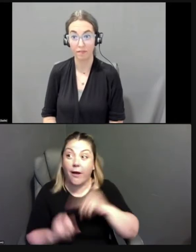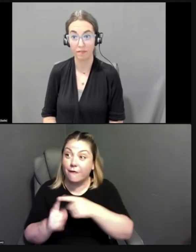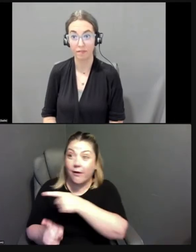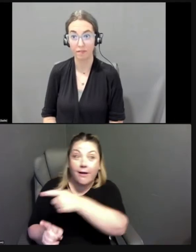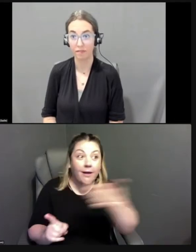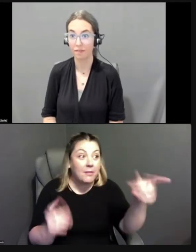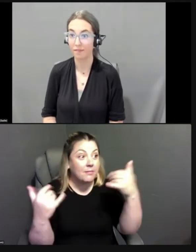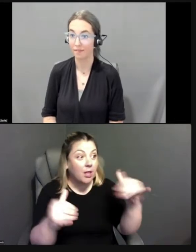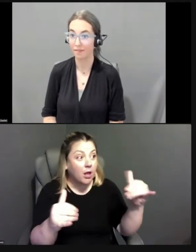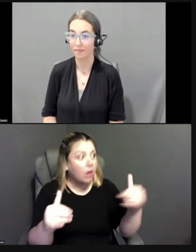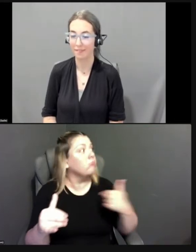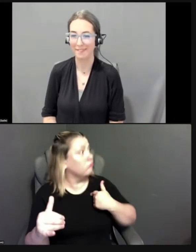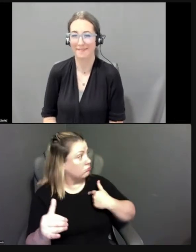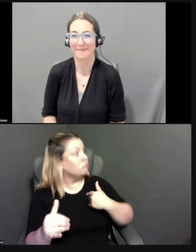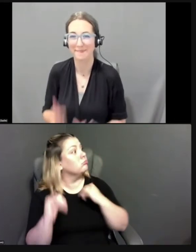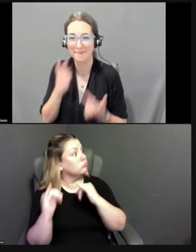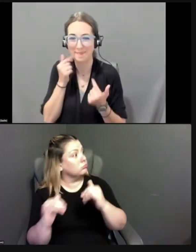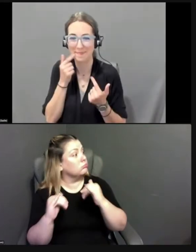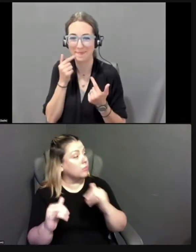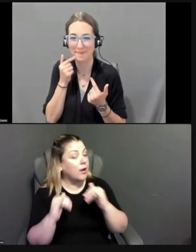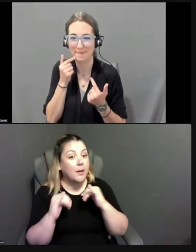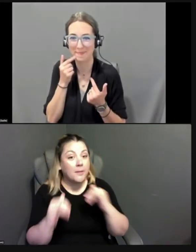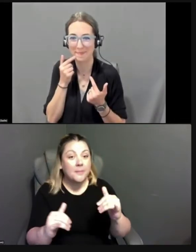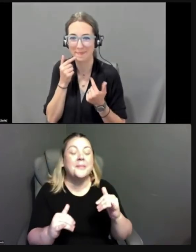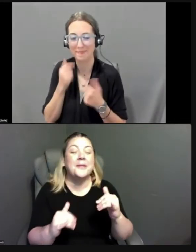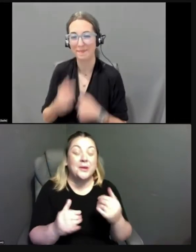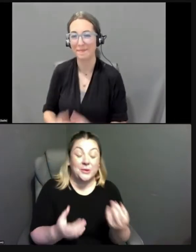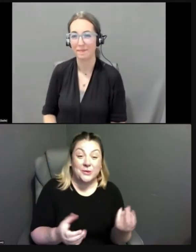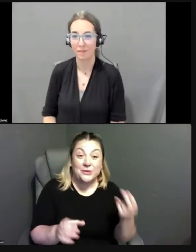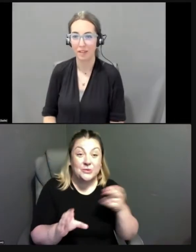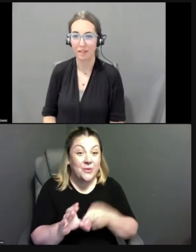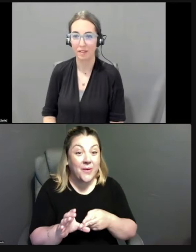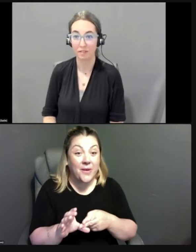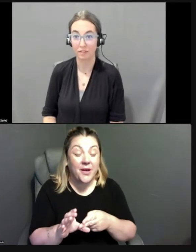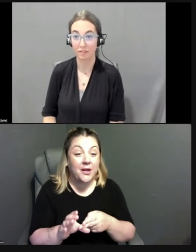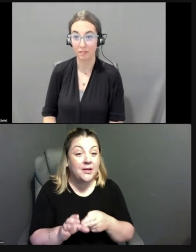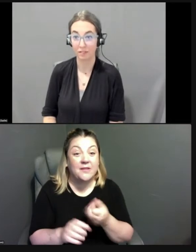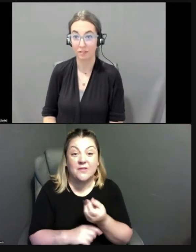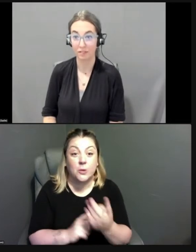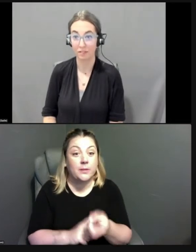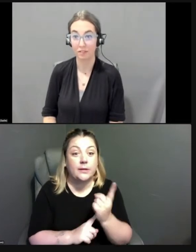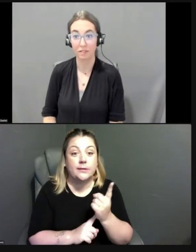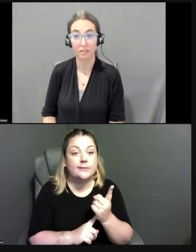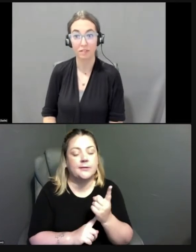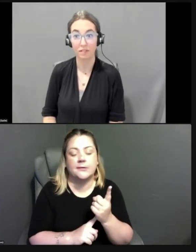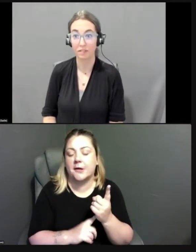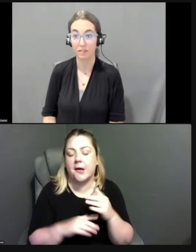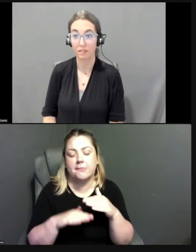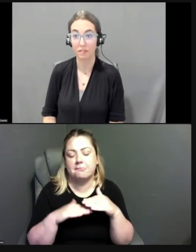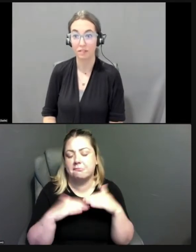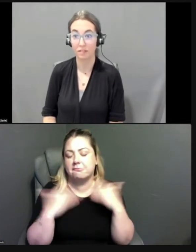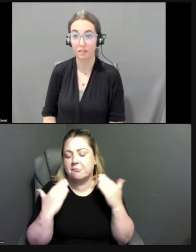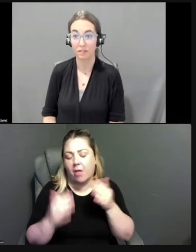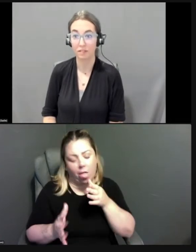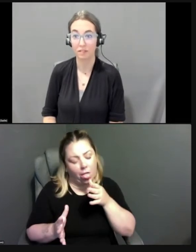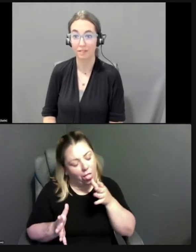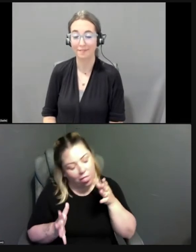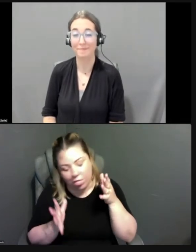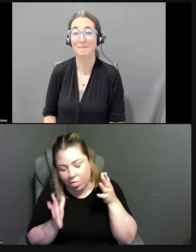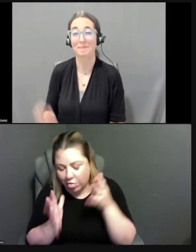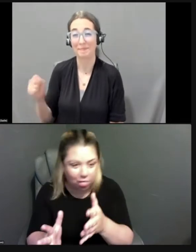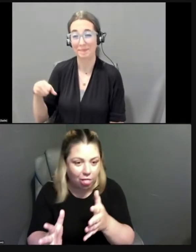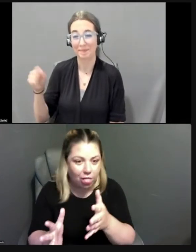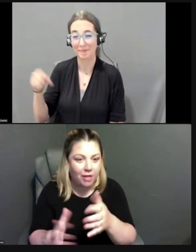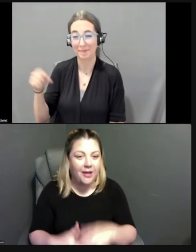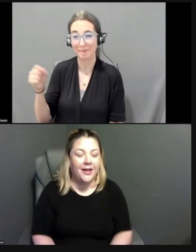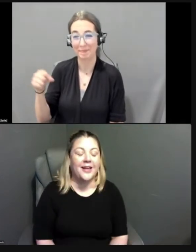too. And like within minutes, I knew I hated it. Yes. And it just was something